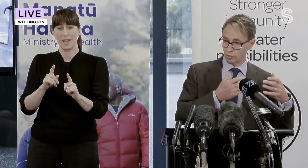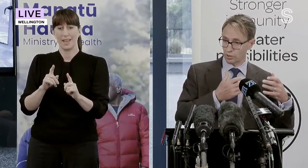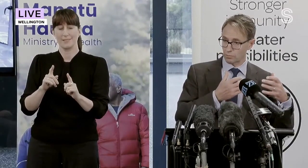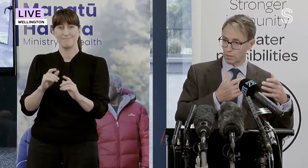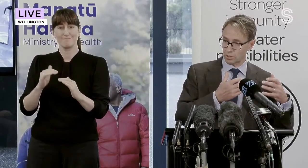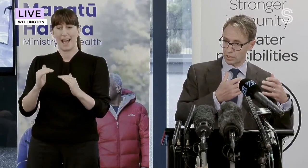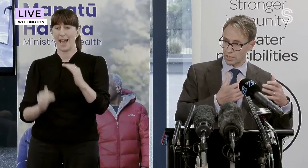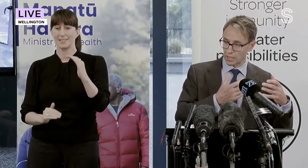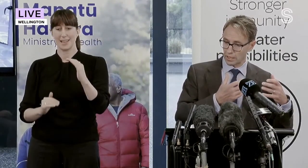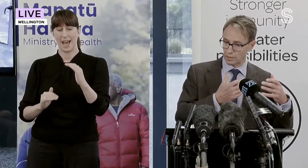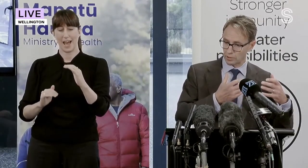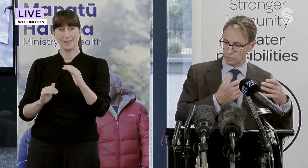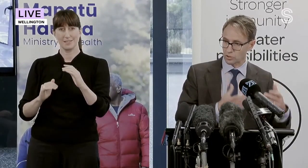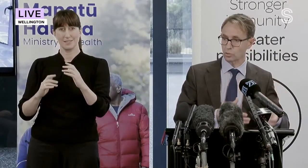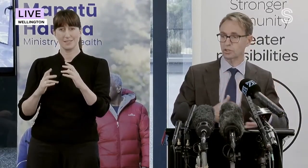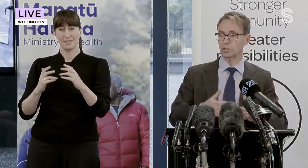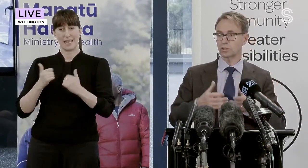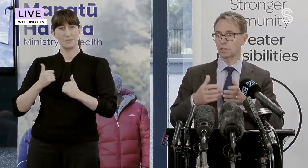the